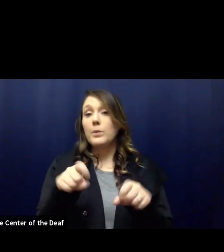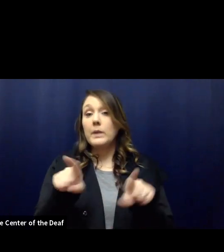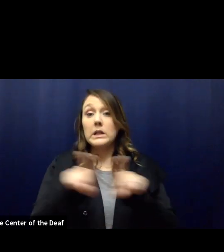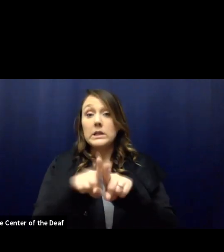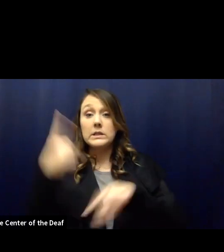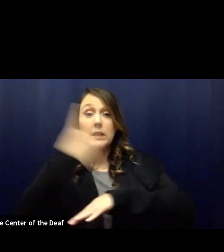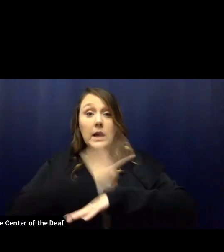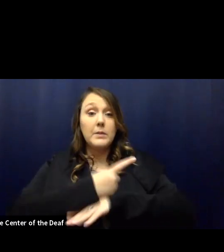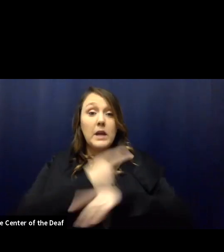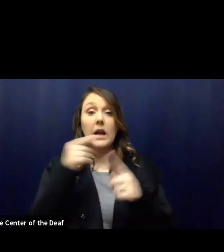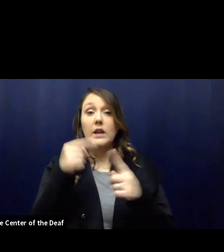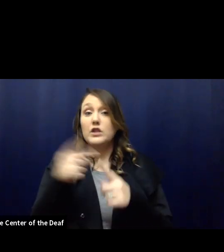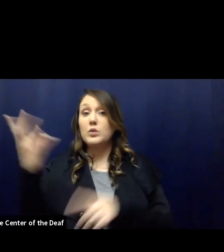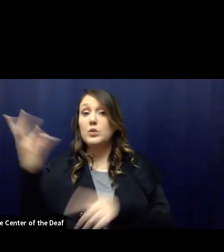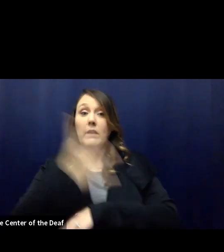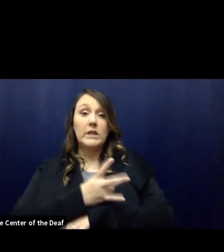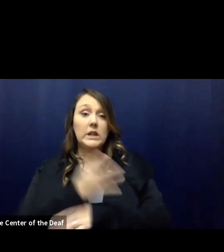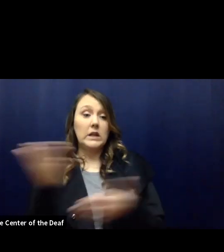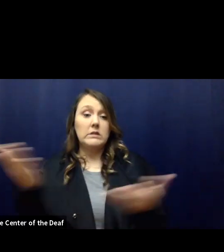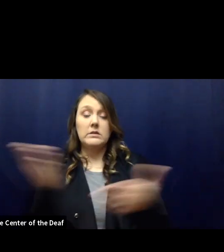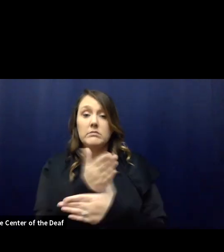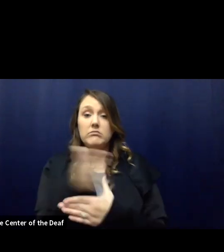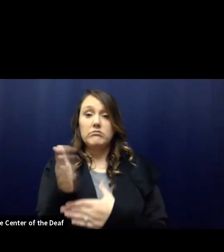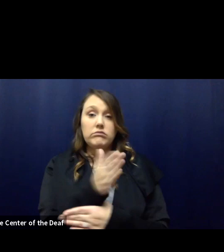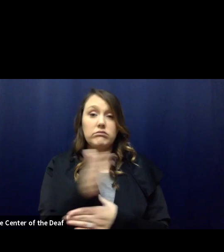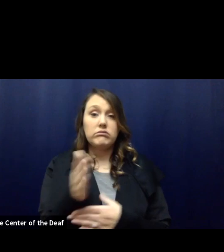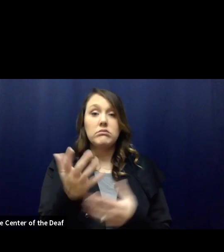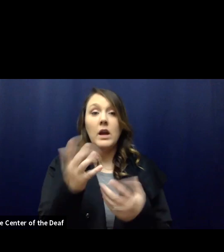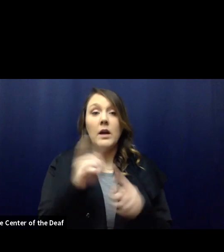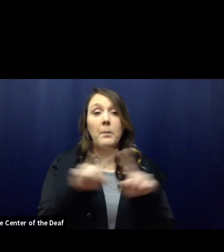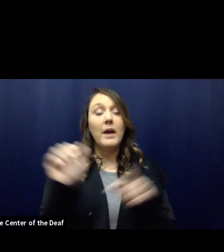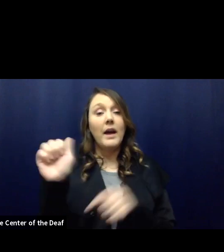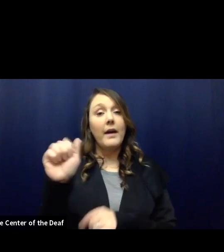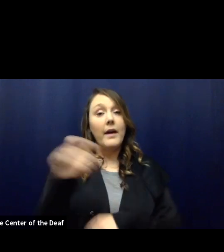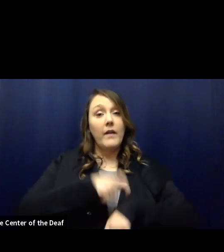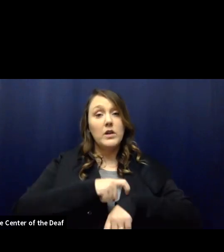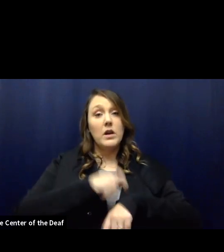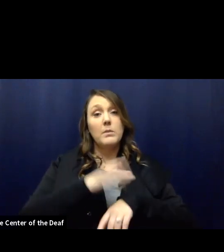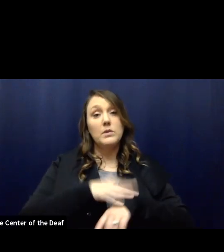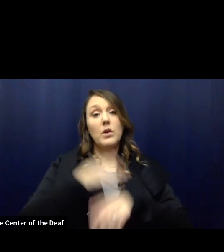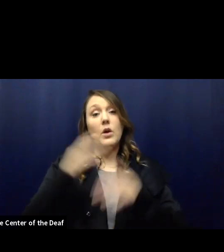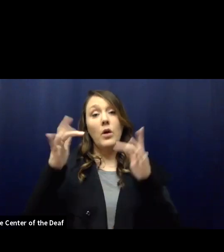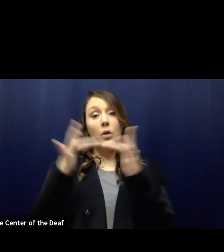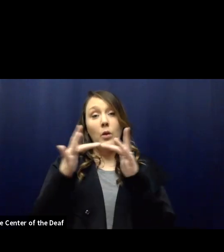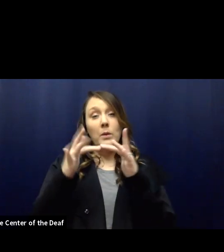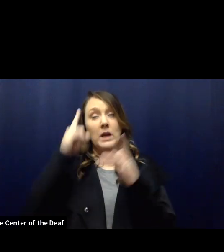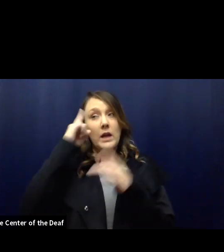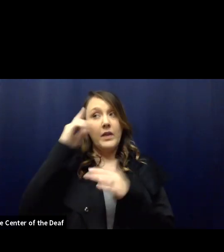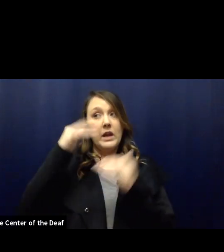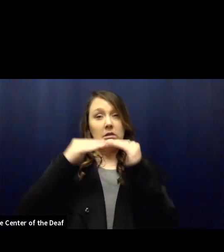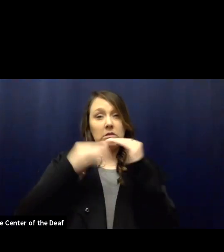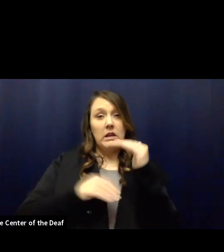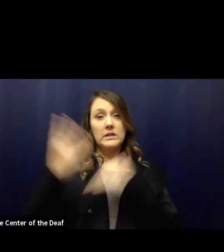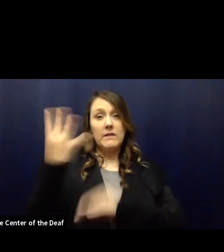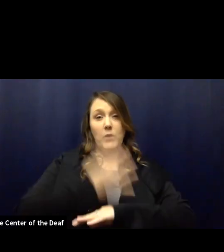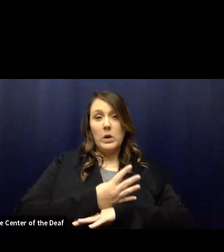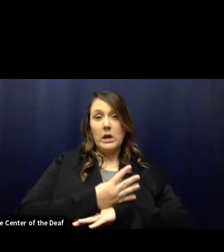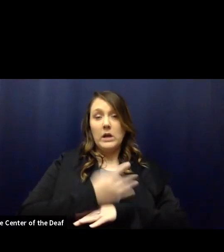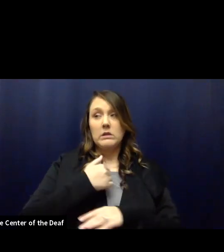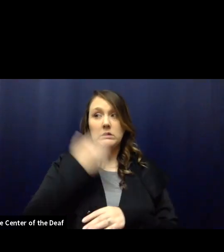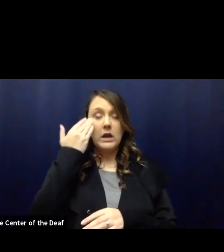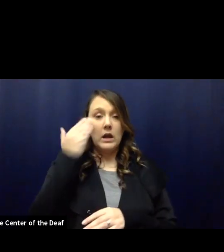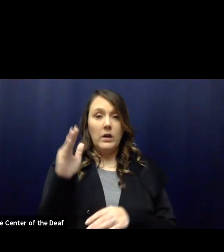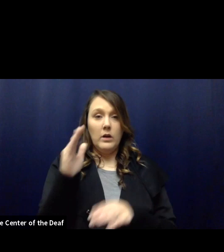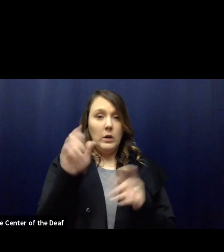all the way to 7 days. But the average time is on our website. I believe it's under 4 days. I don't know the exact number right now, but there